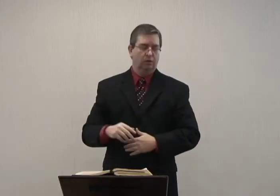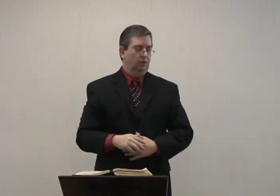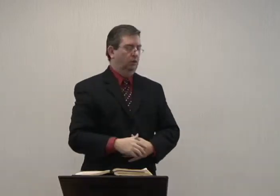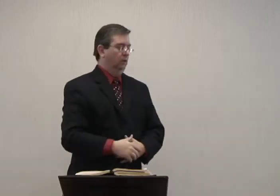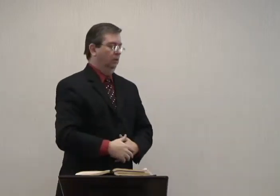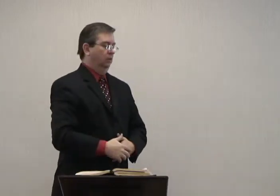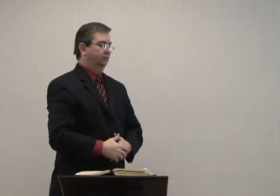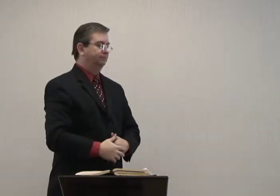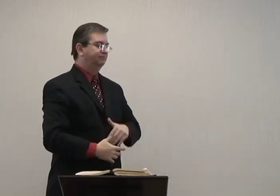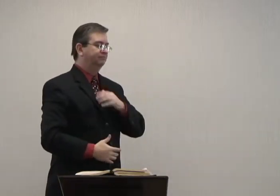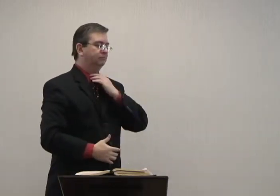Vegas?